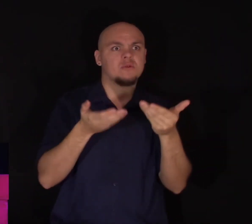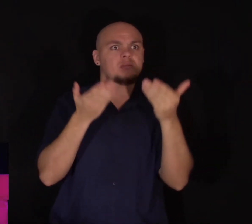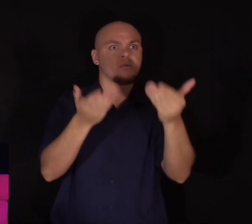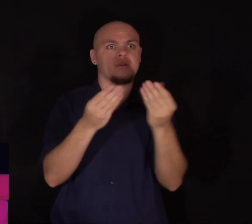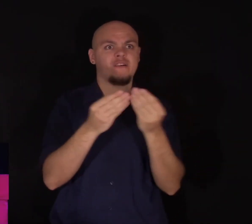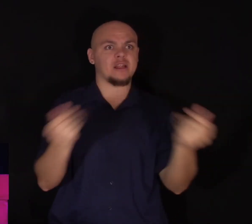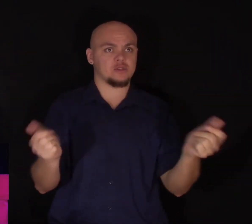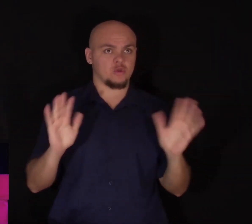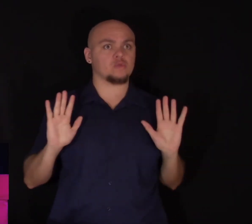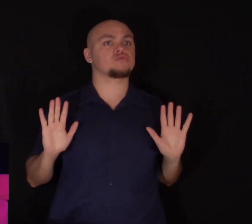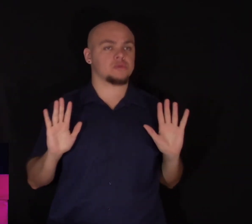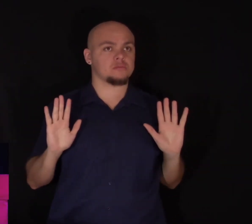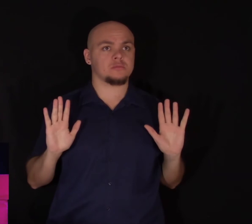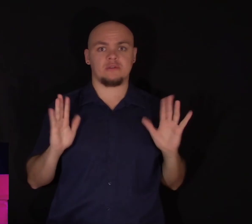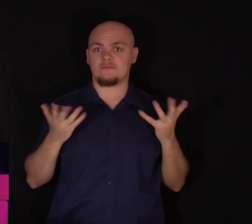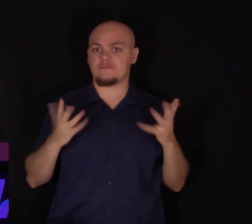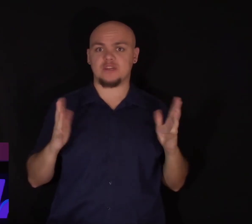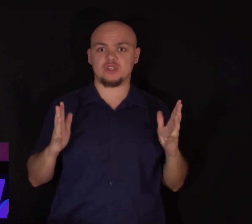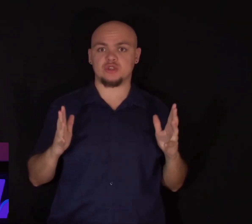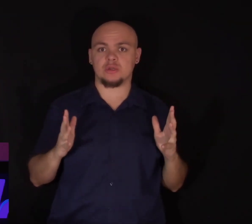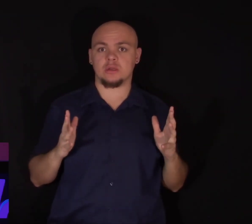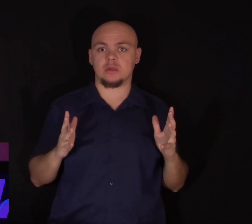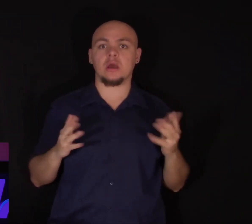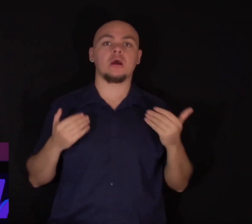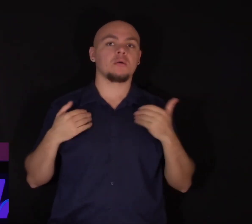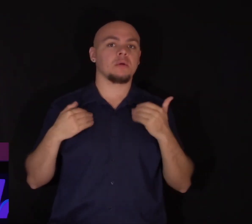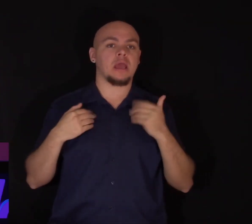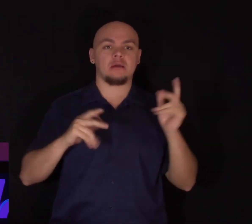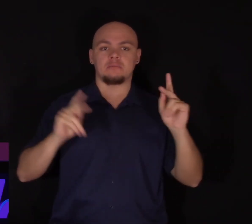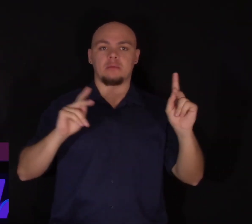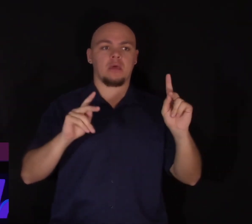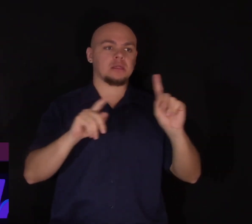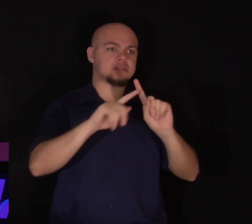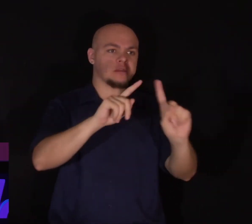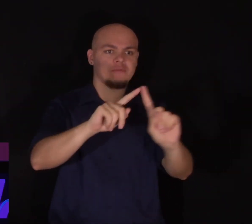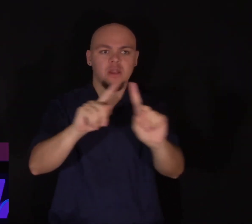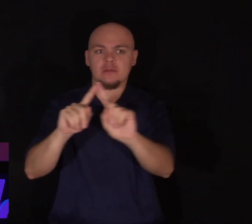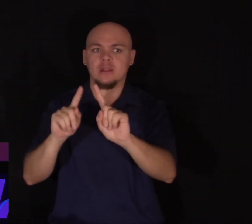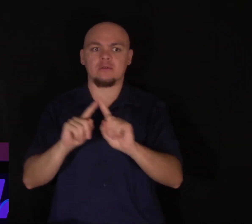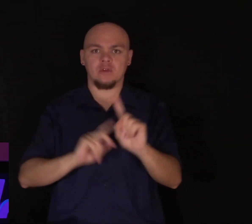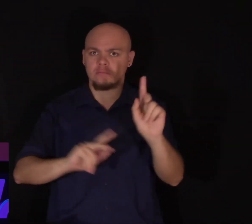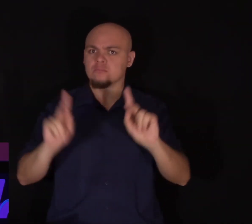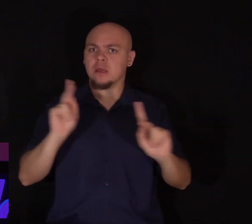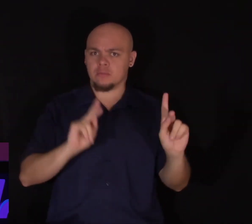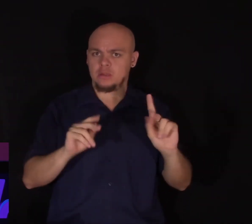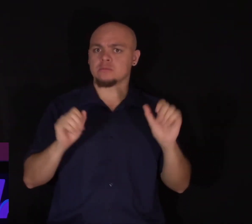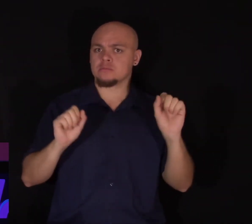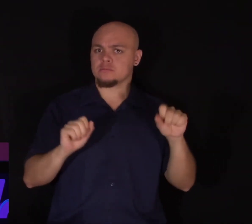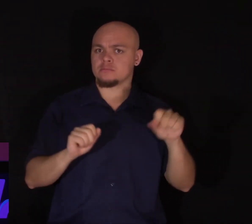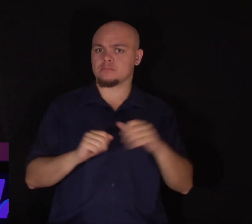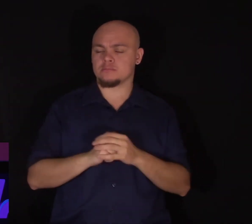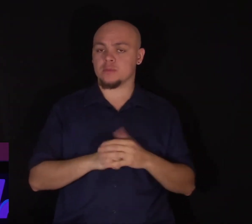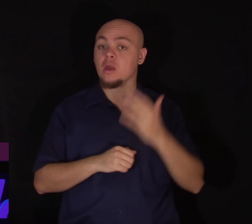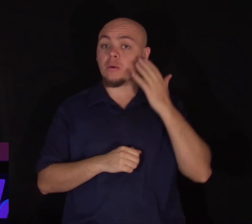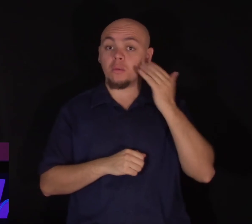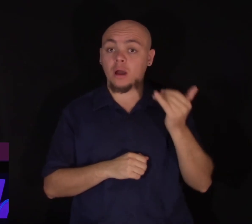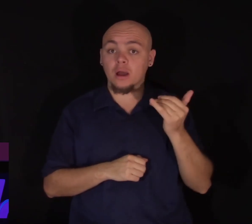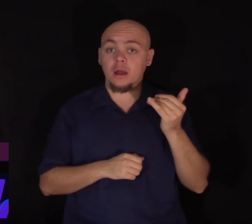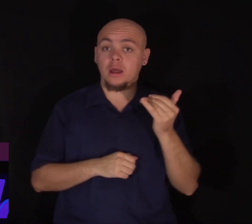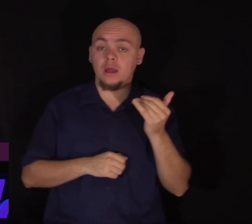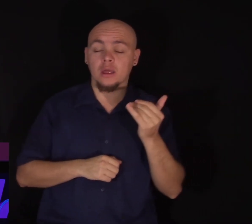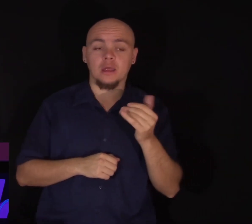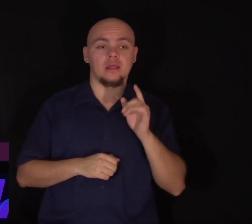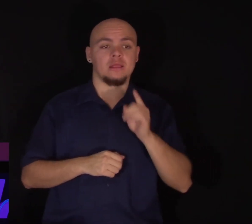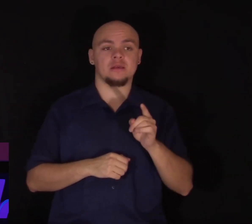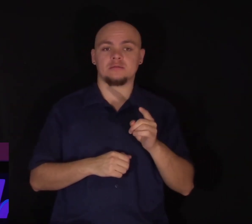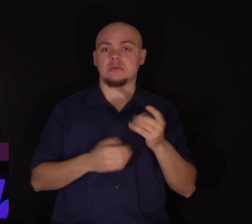problem. We met with MPs from all parties. That was really important to us. And that's because this wasn't a Labour